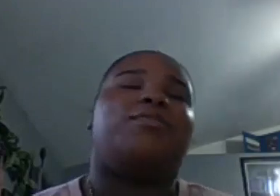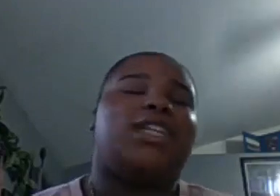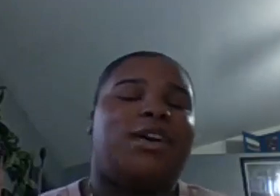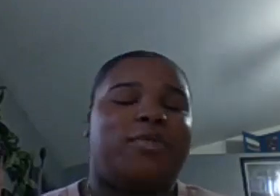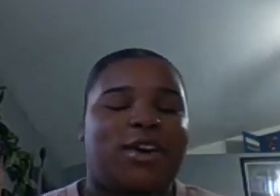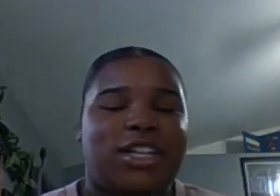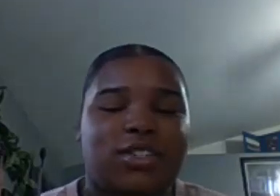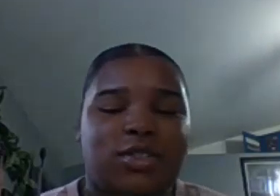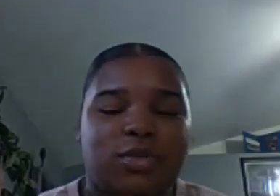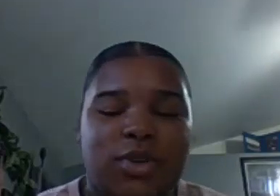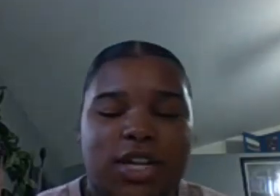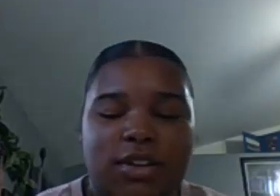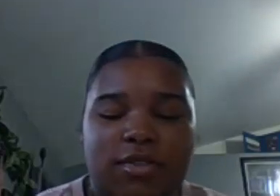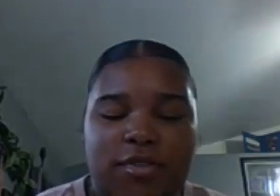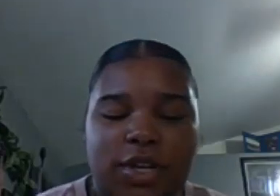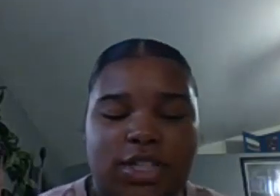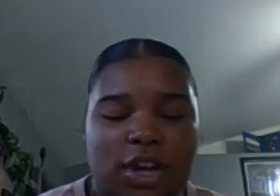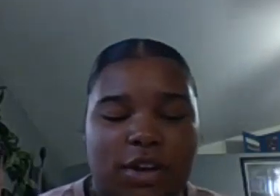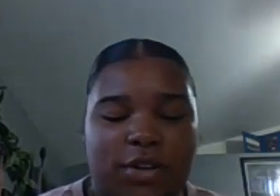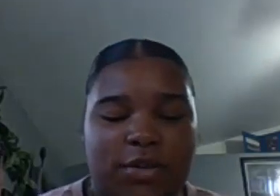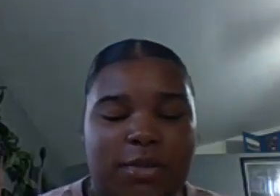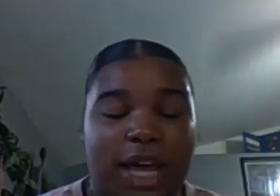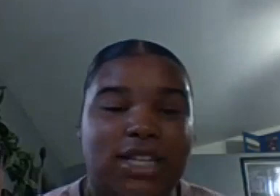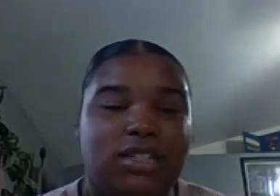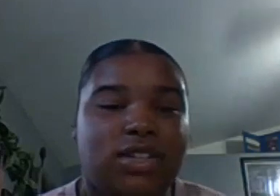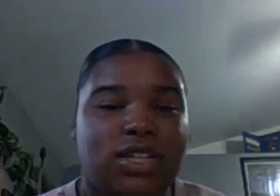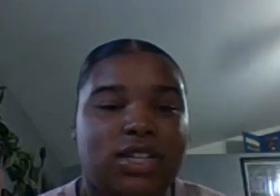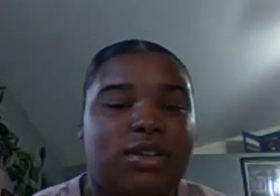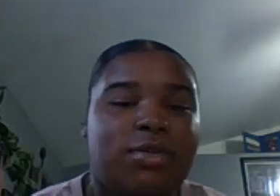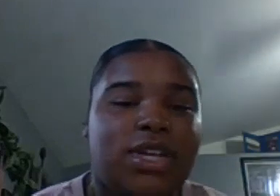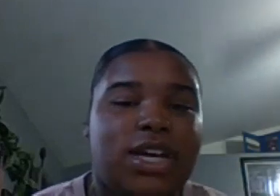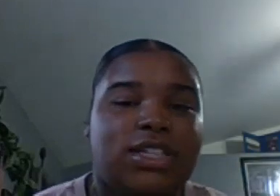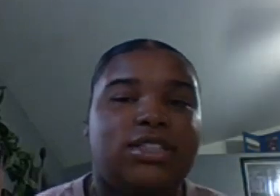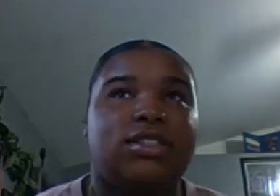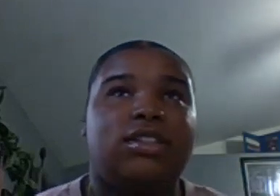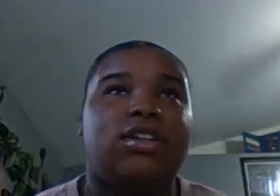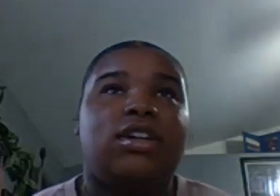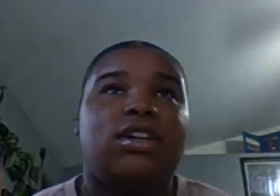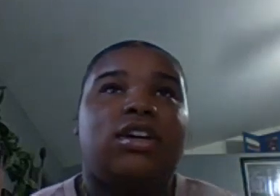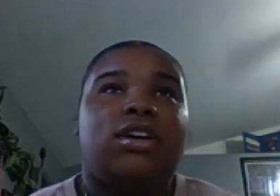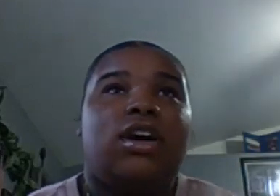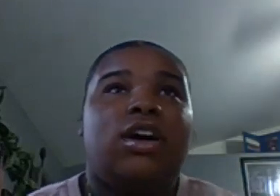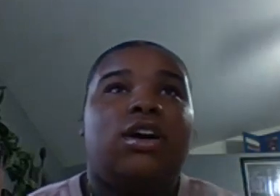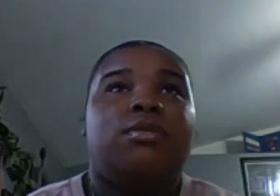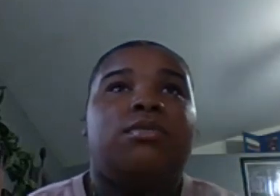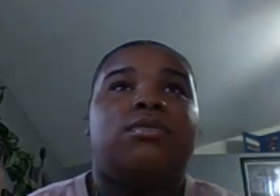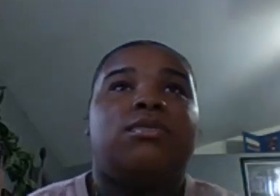one of my top priorities would focus on Black history, because